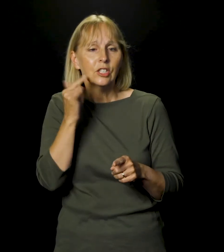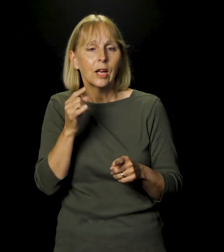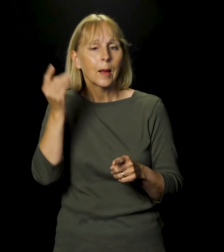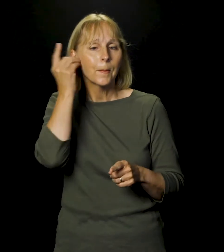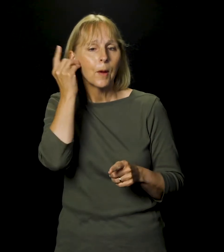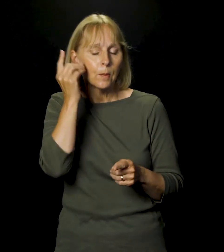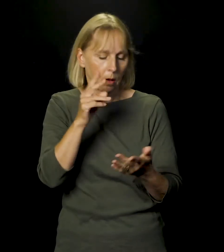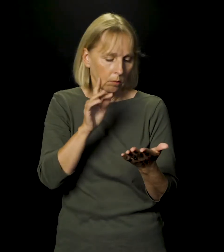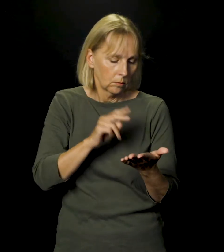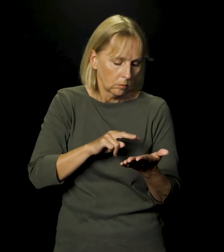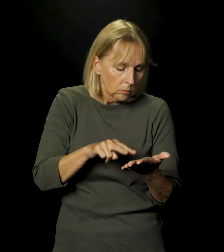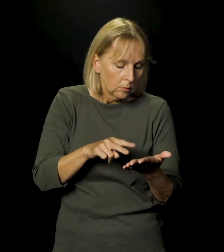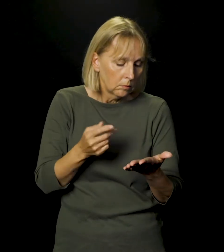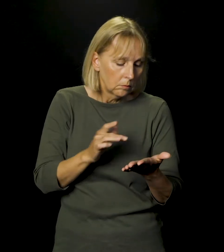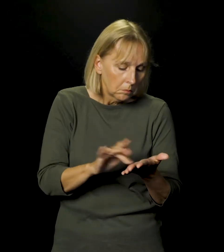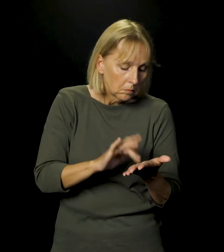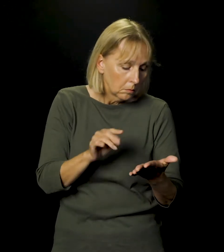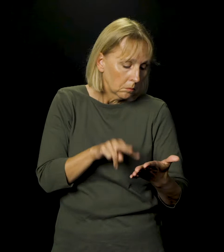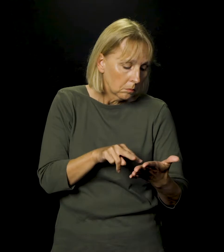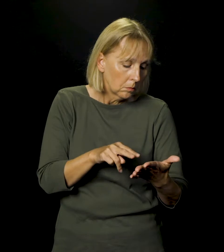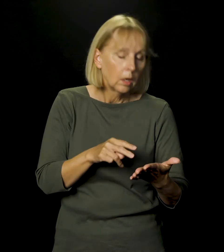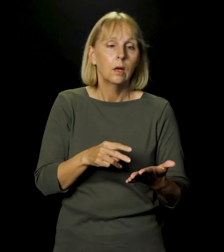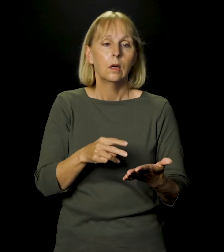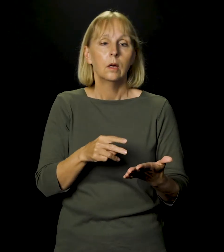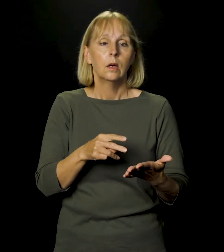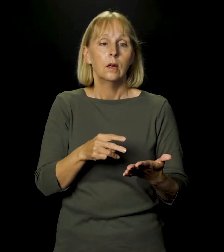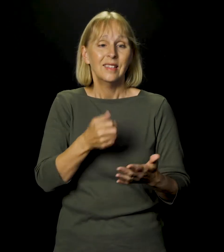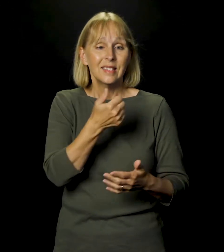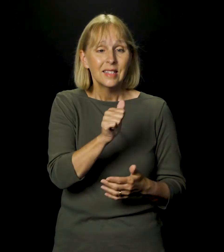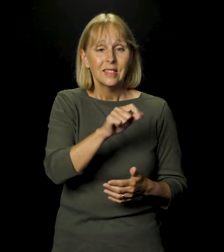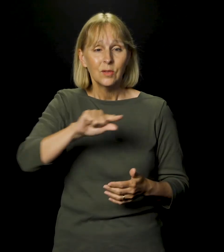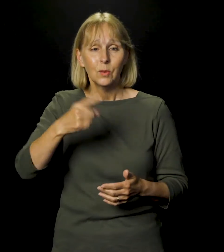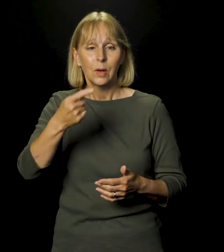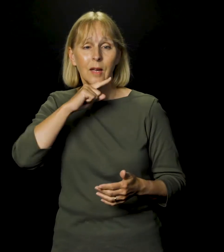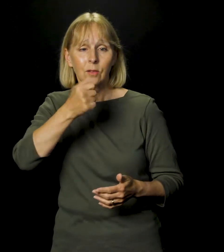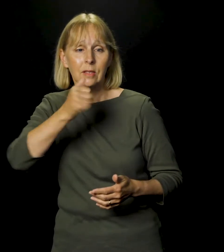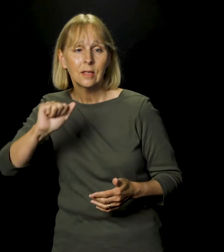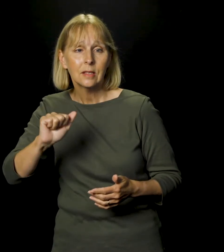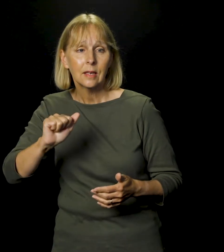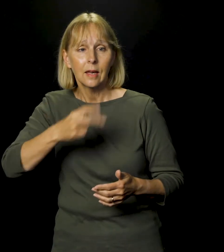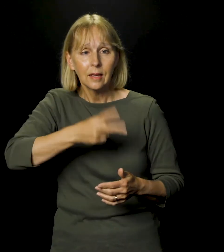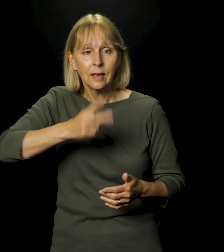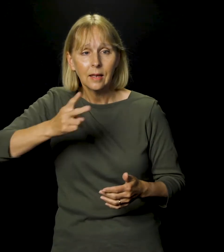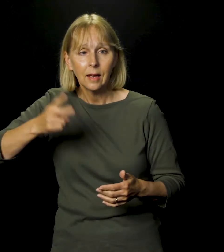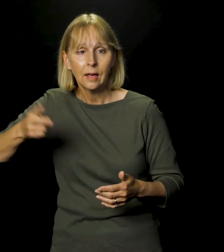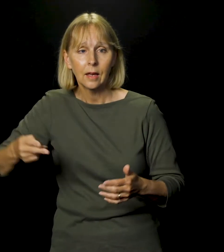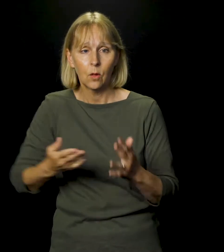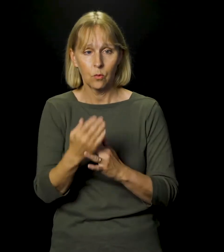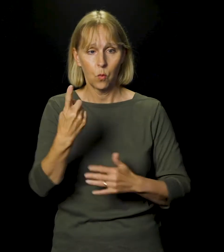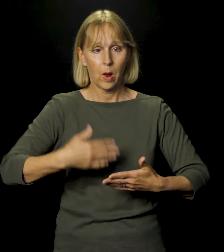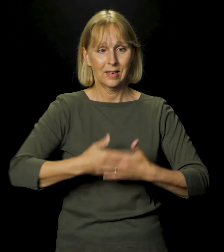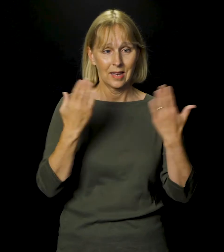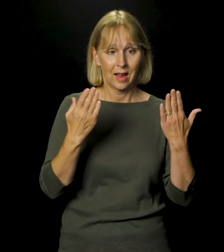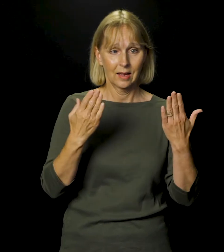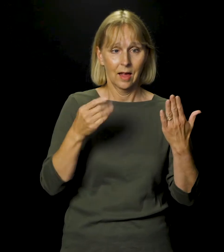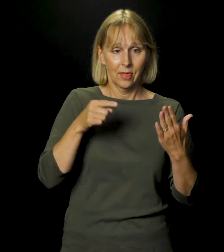160 times per day, which in waking hours, that's anywhere between once every 15 minutes and once every 6 minutes.